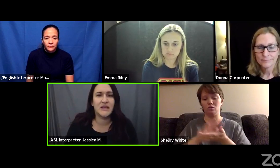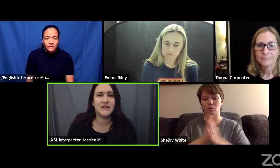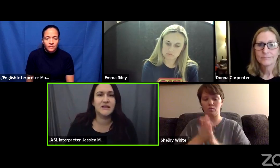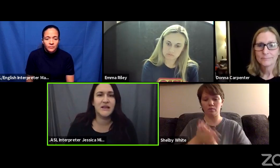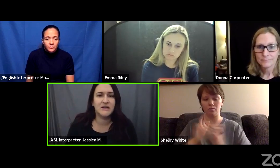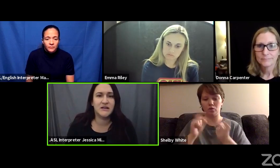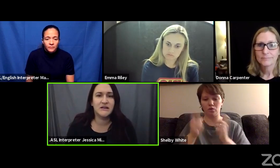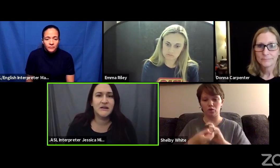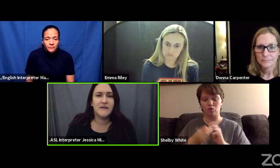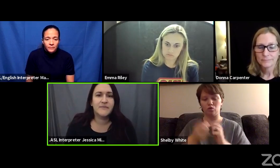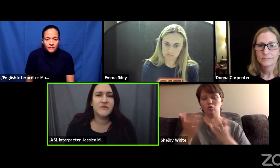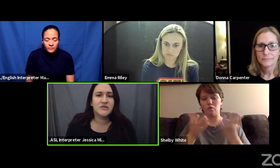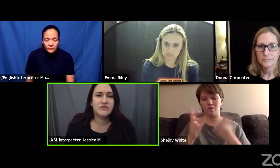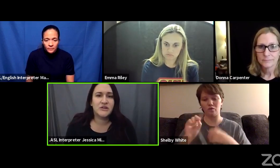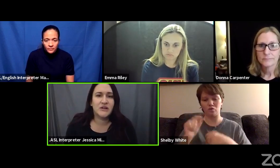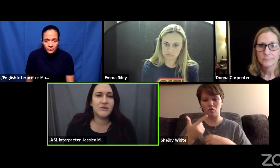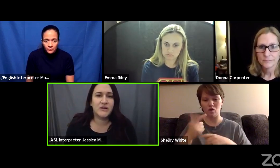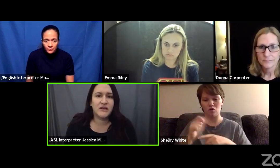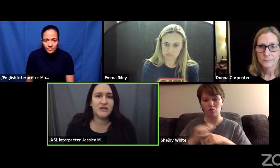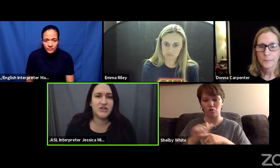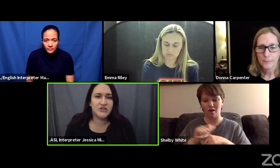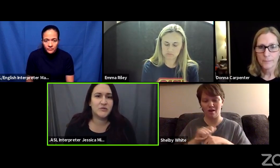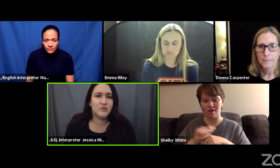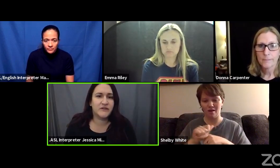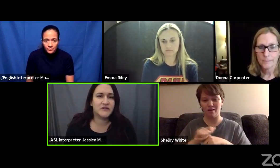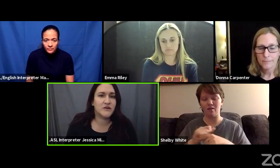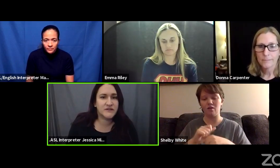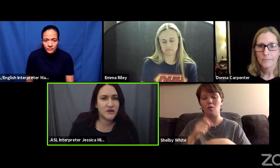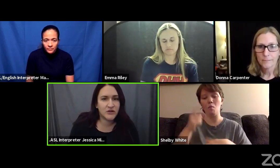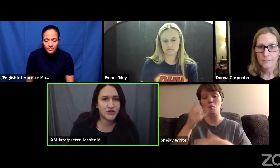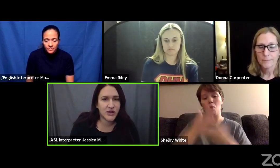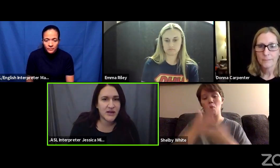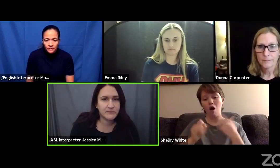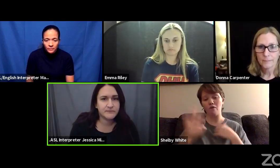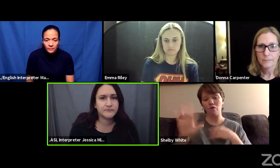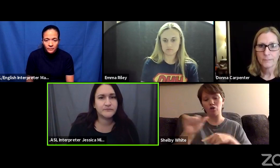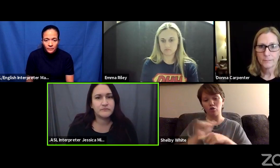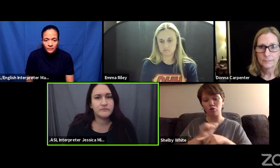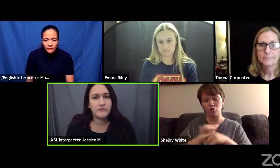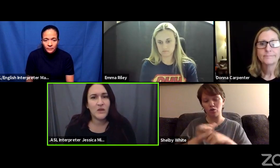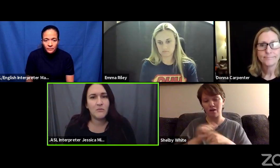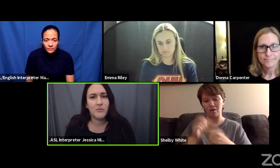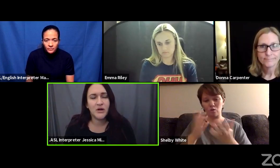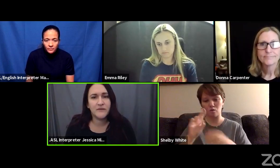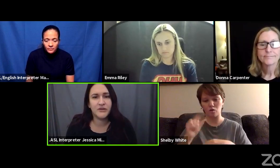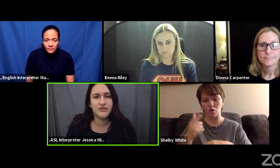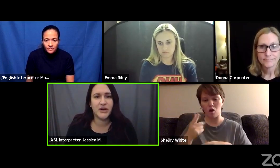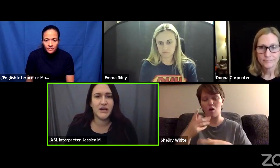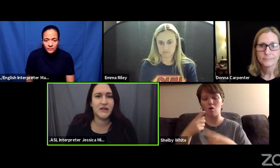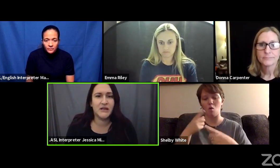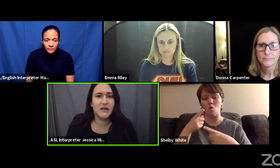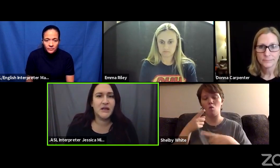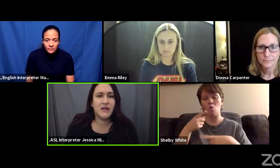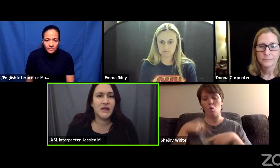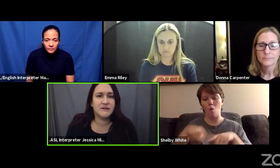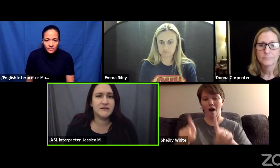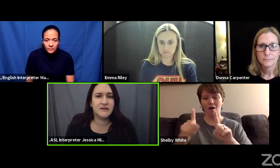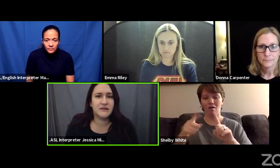things. And then later, we kind of changed to more of a service dog training. Part of her